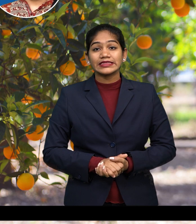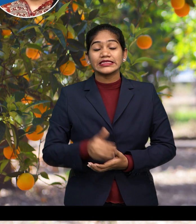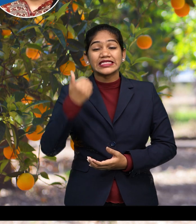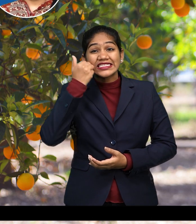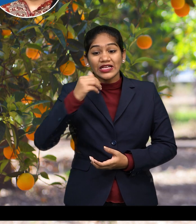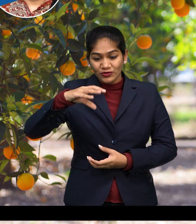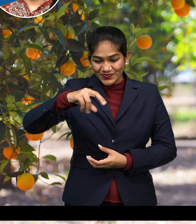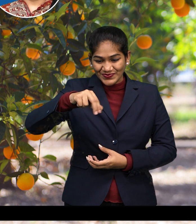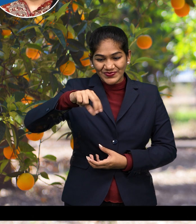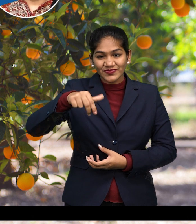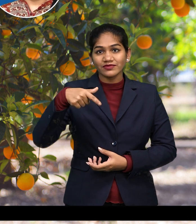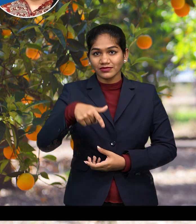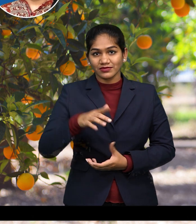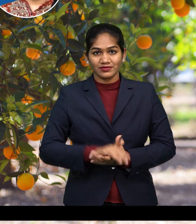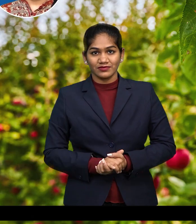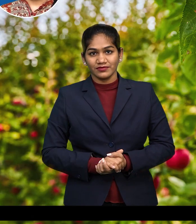citrus,